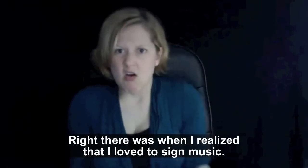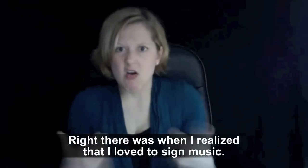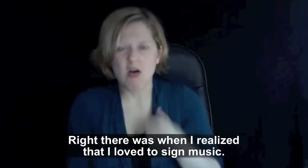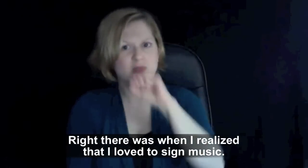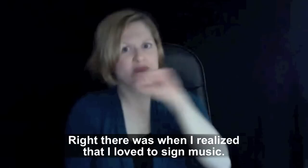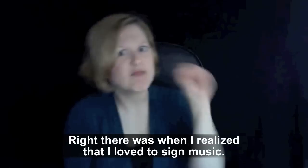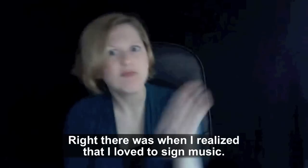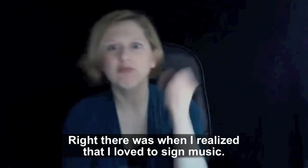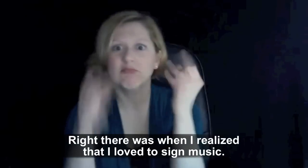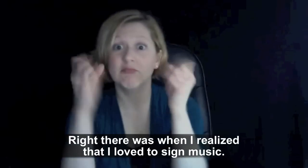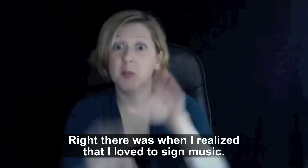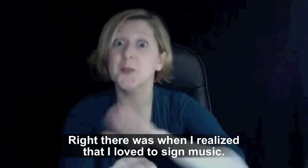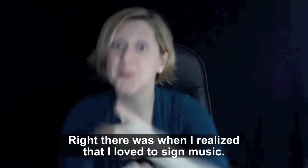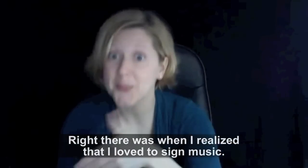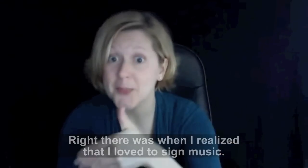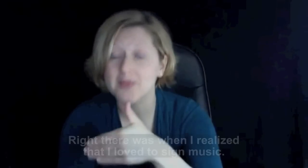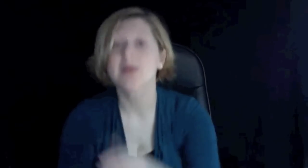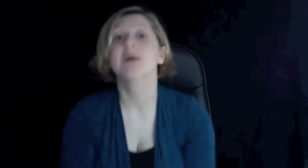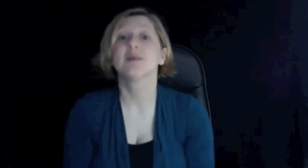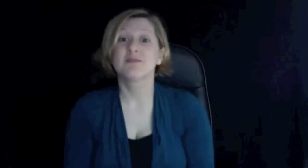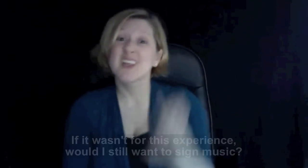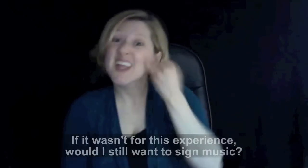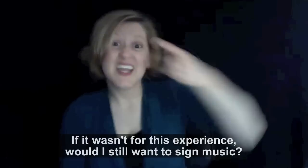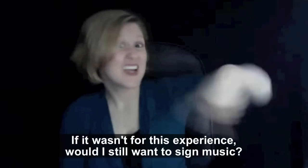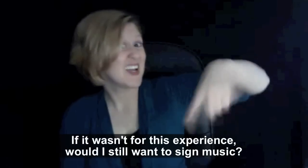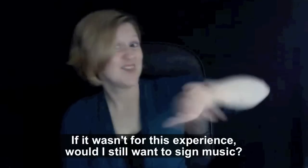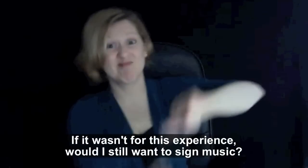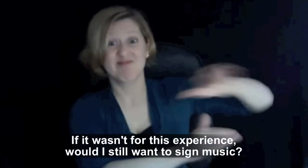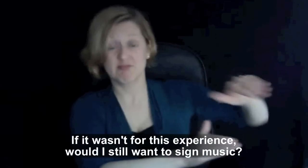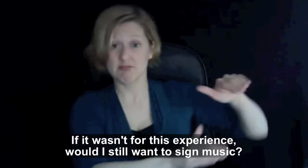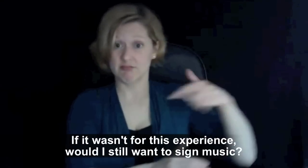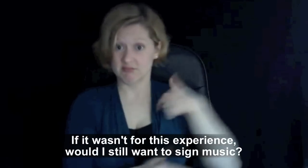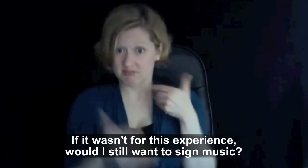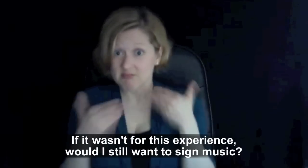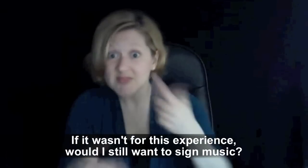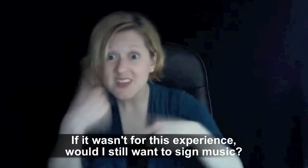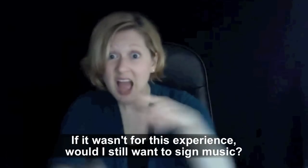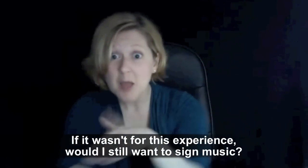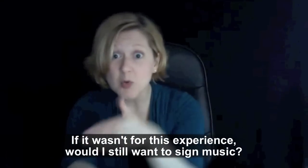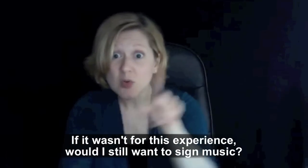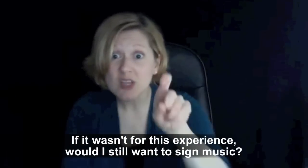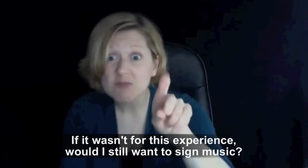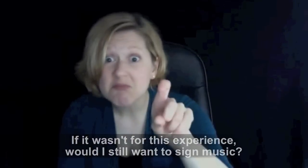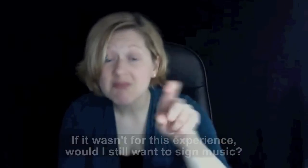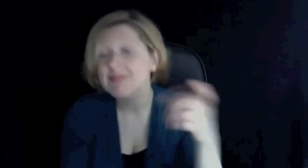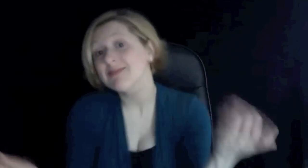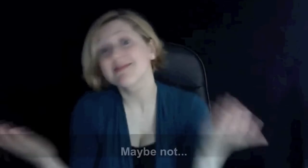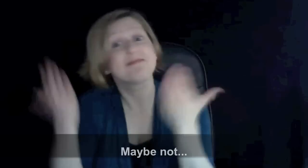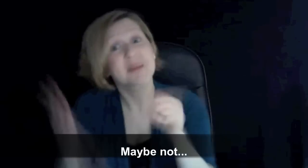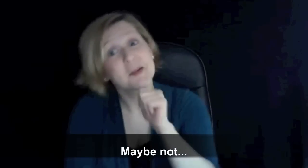I realized I love to sign music. If it wasn't for this experience, would I still want to sign